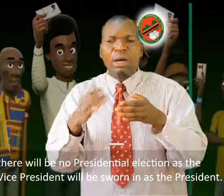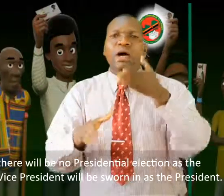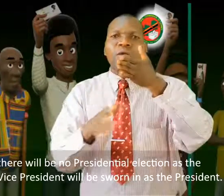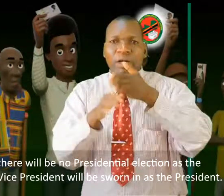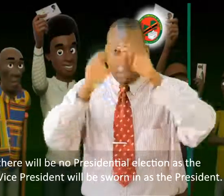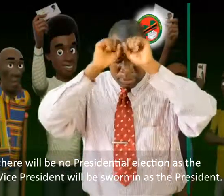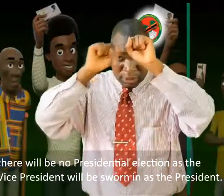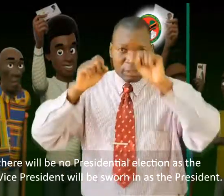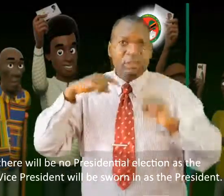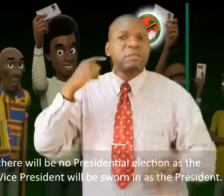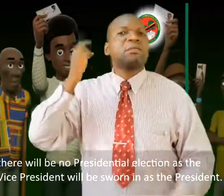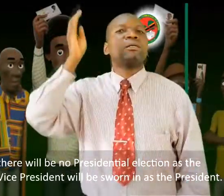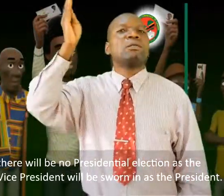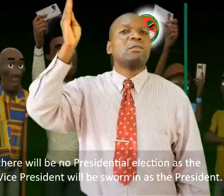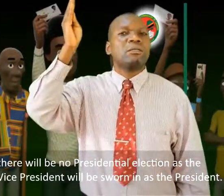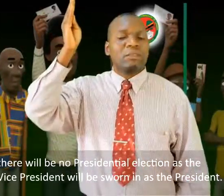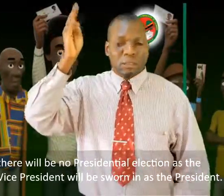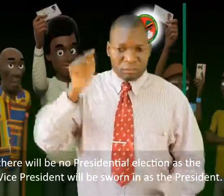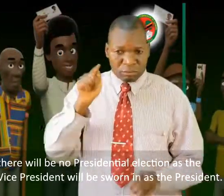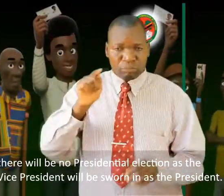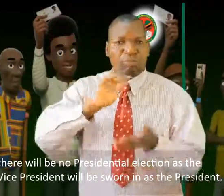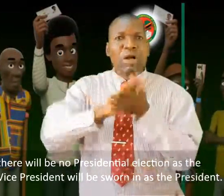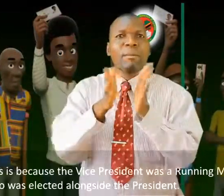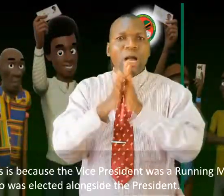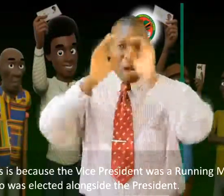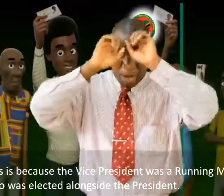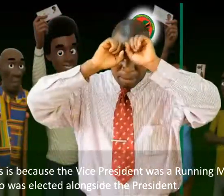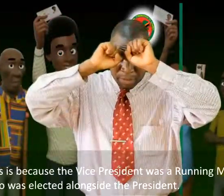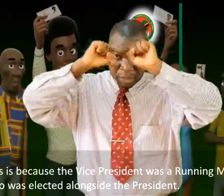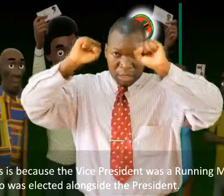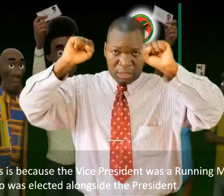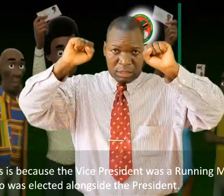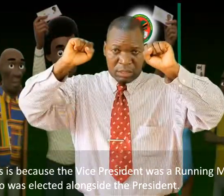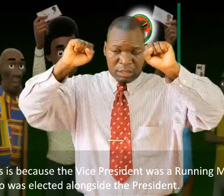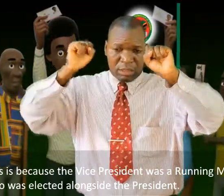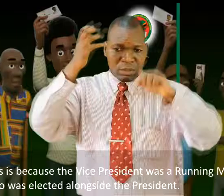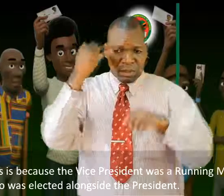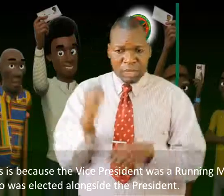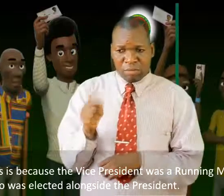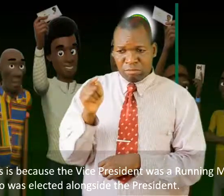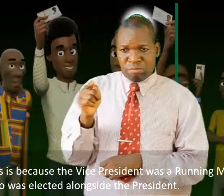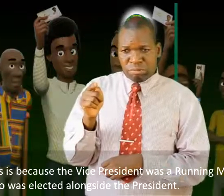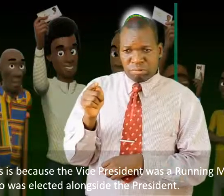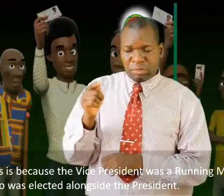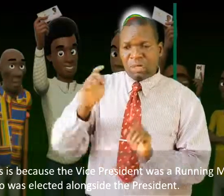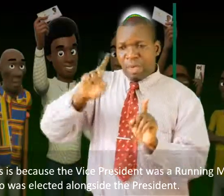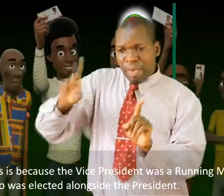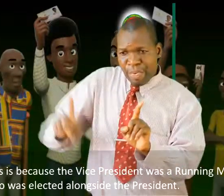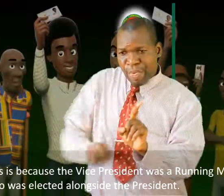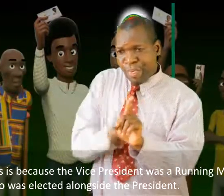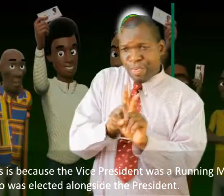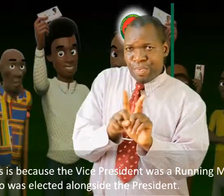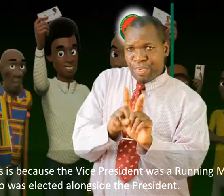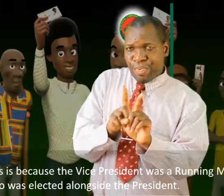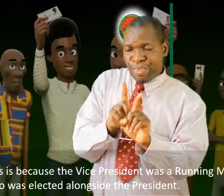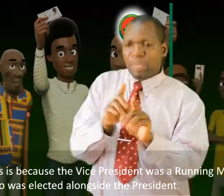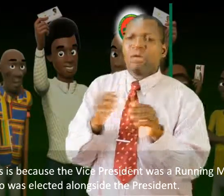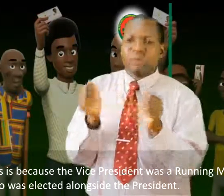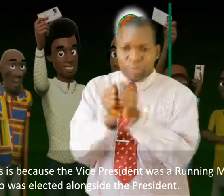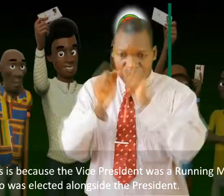will be sworn in as the president. This is because the vice president was a running mate who was elected alongside the